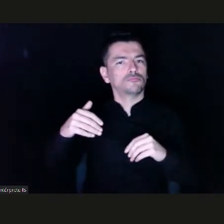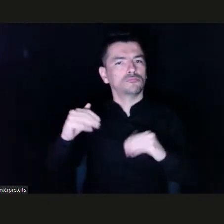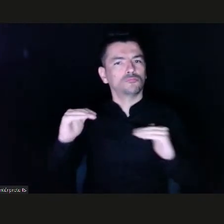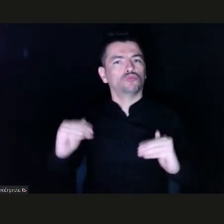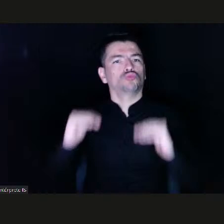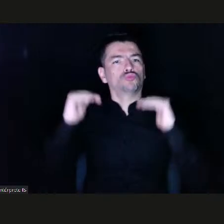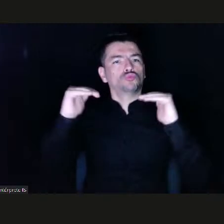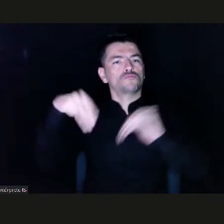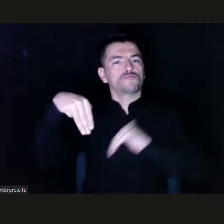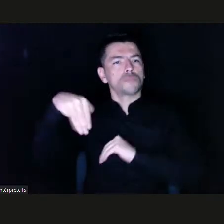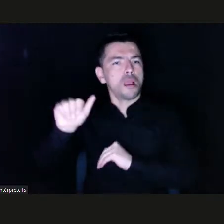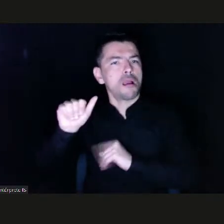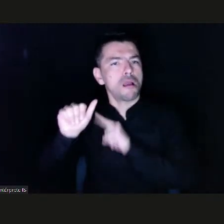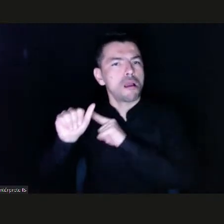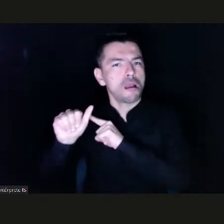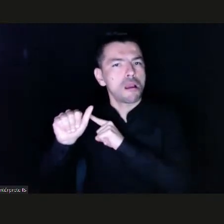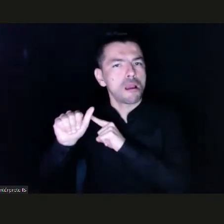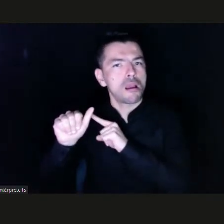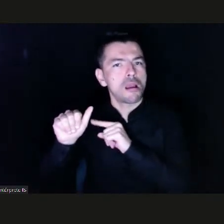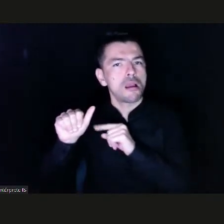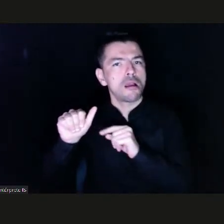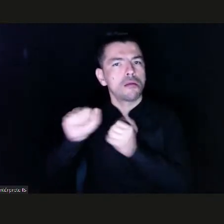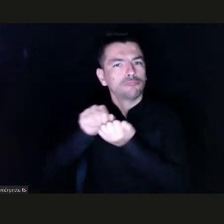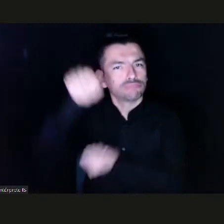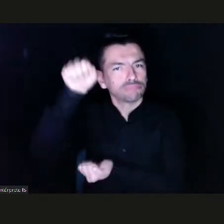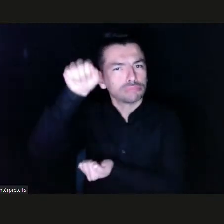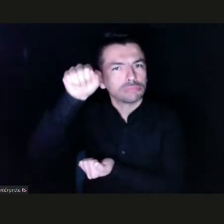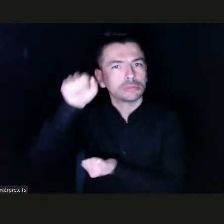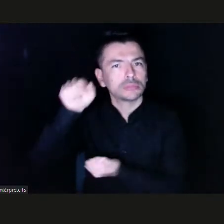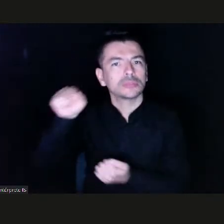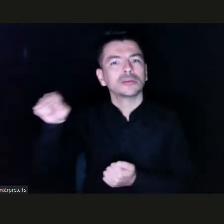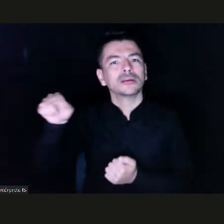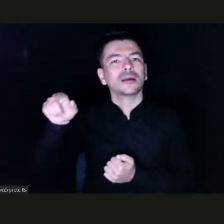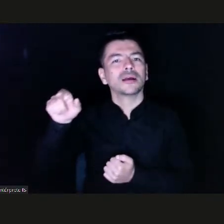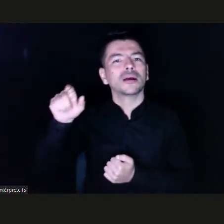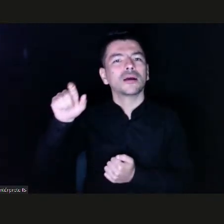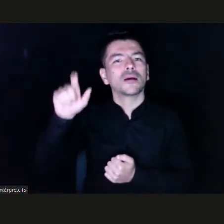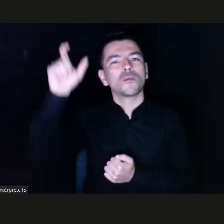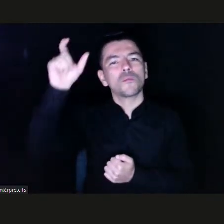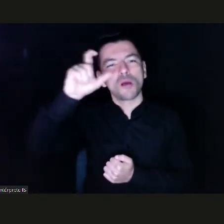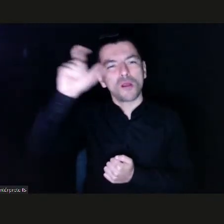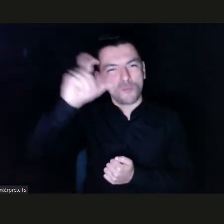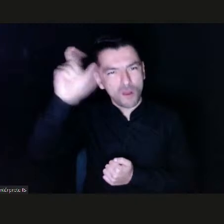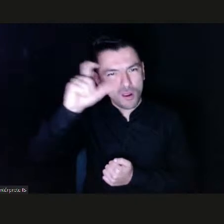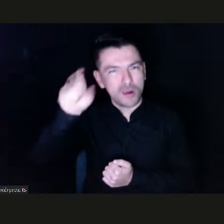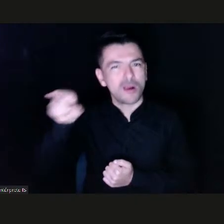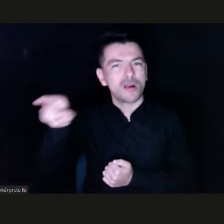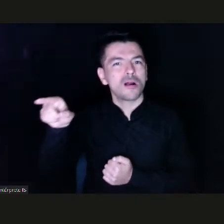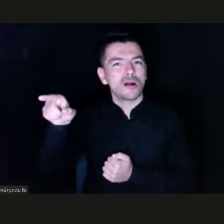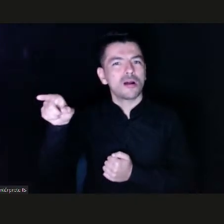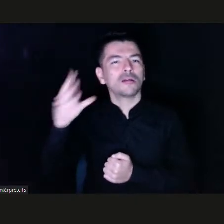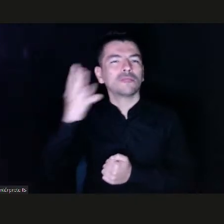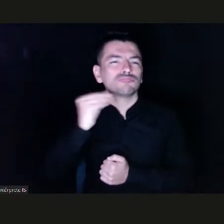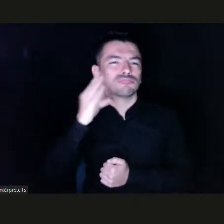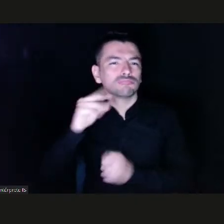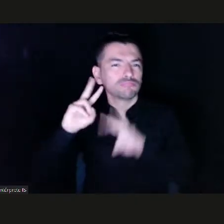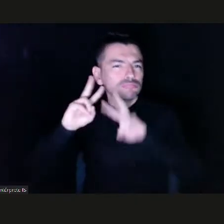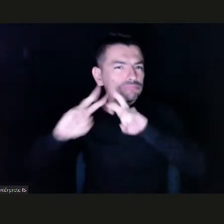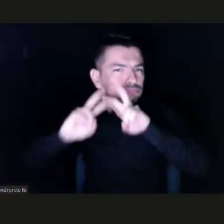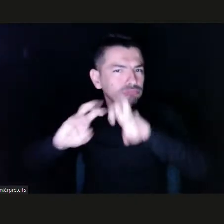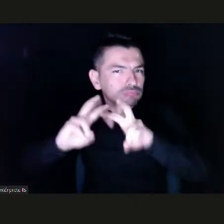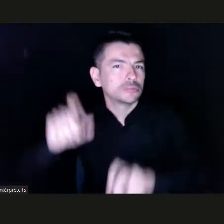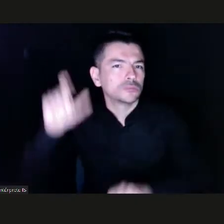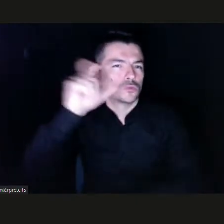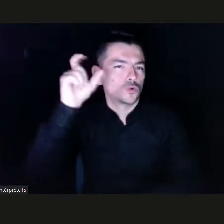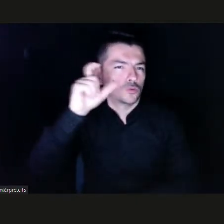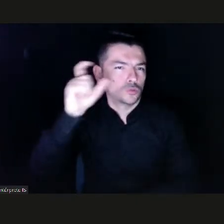at the headquarters of the Christian Democrat Party, the current governing party in Germany. In 1998, he